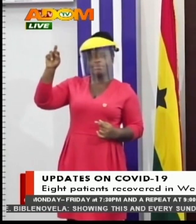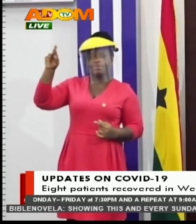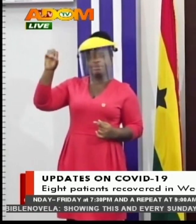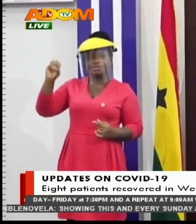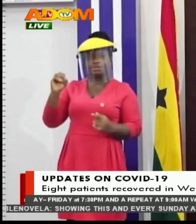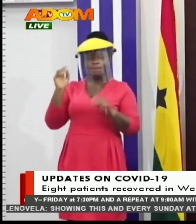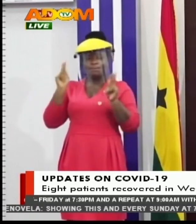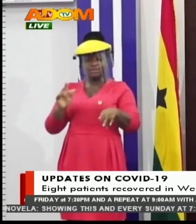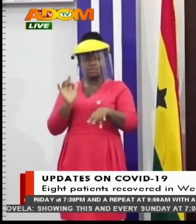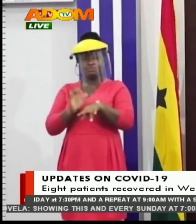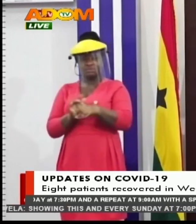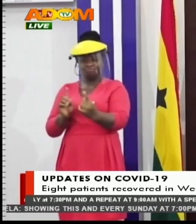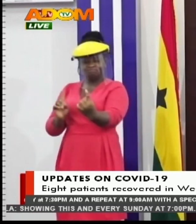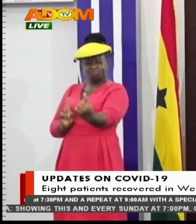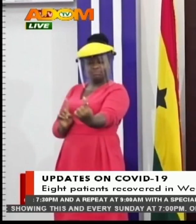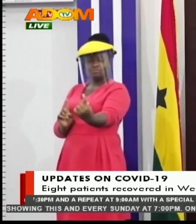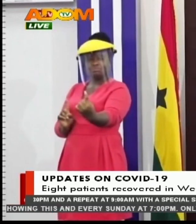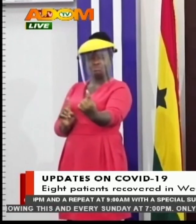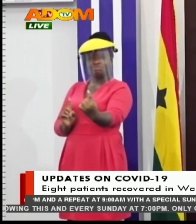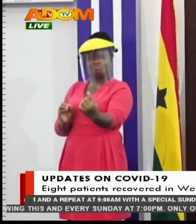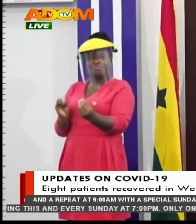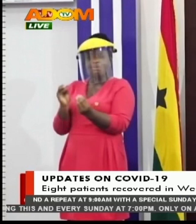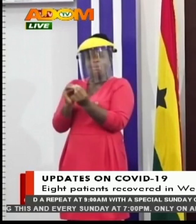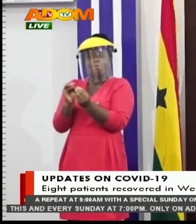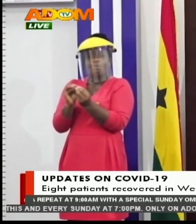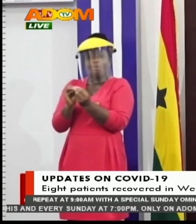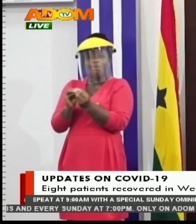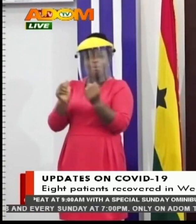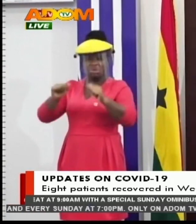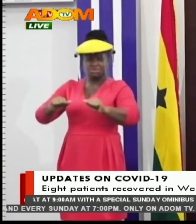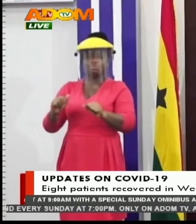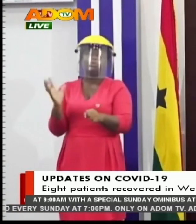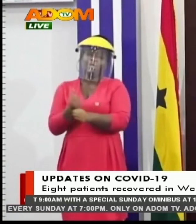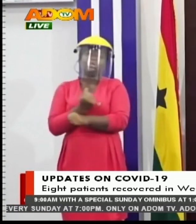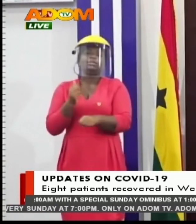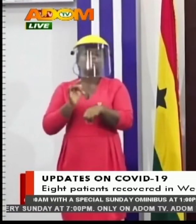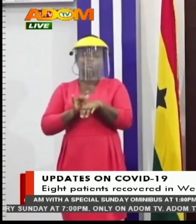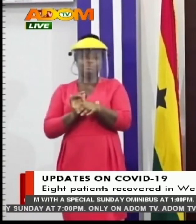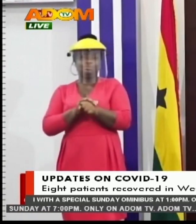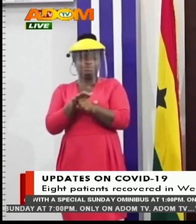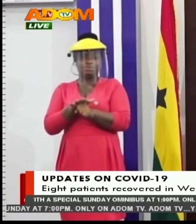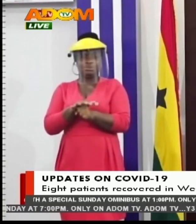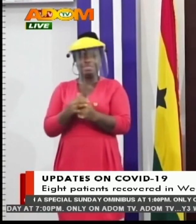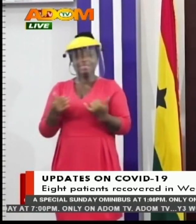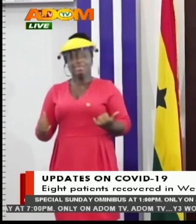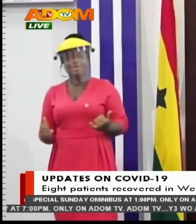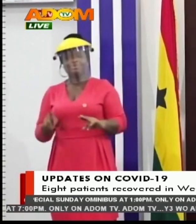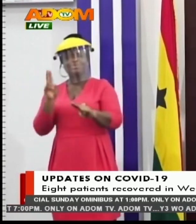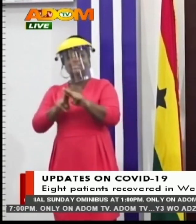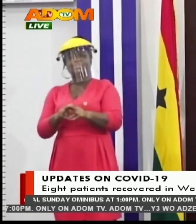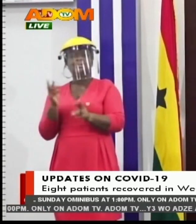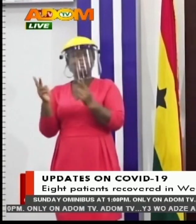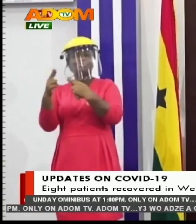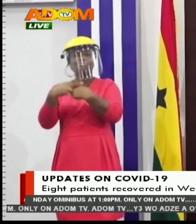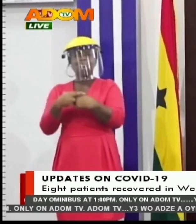Confined spaces with limited natural ventilation increase risk of spread of the virus. So let's be